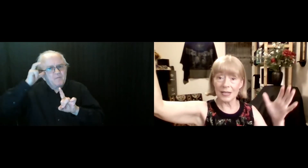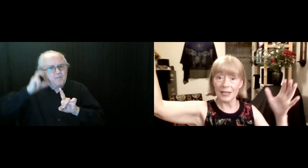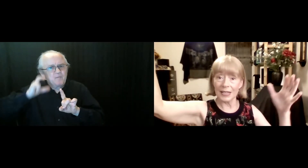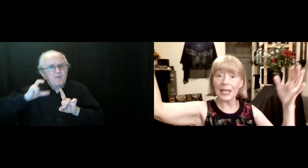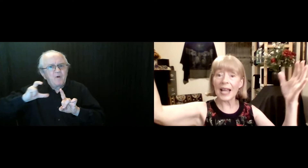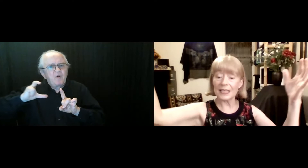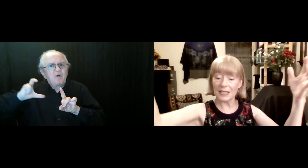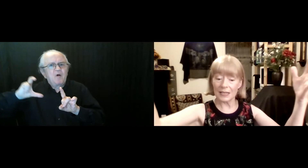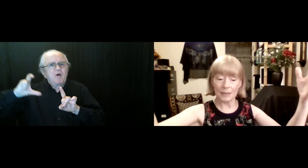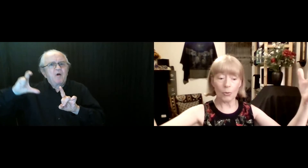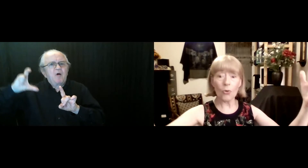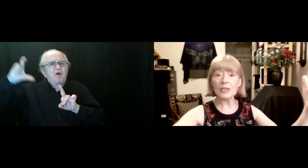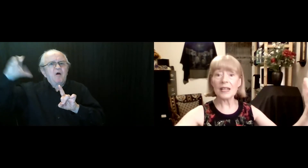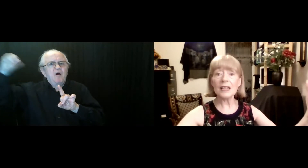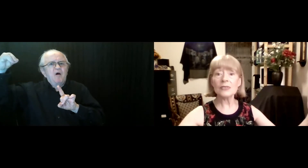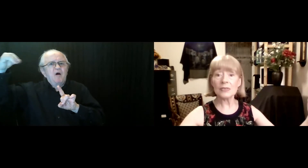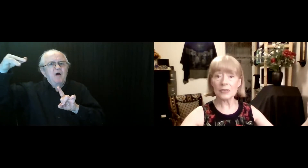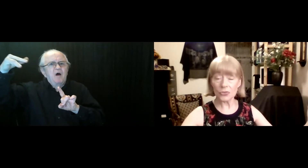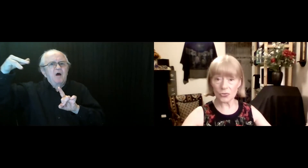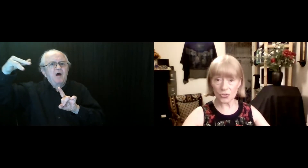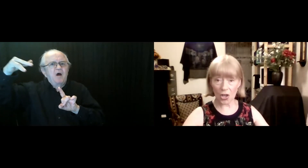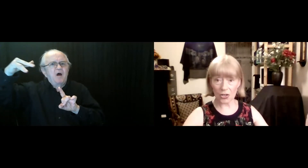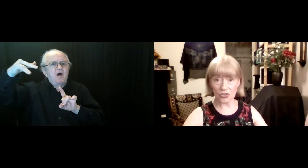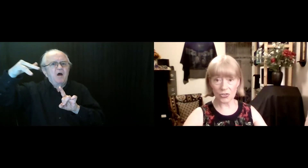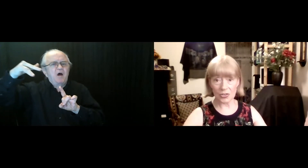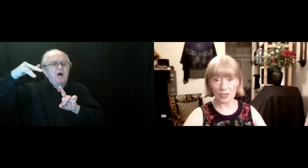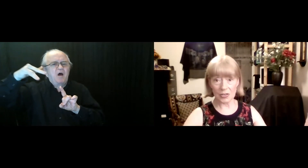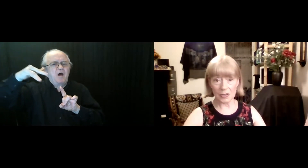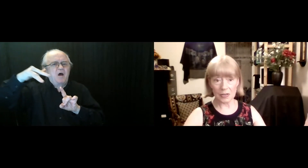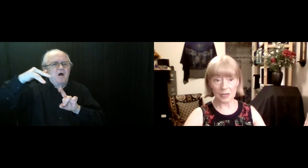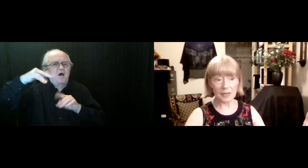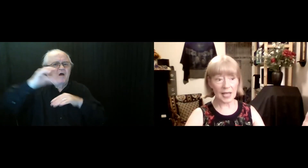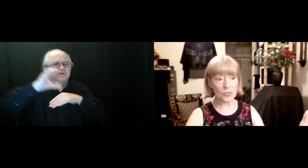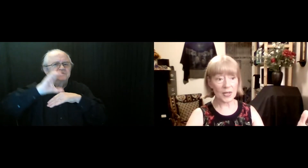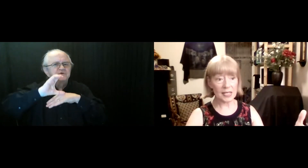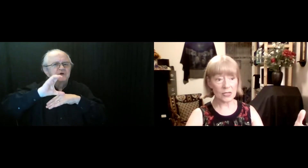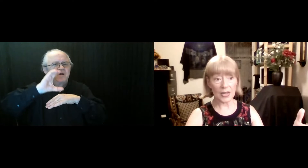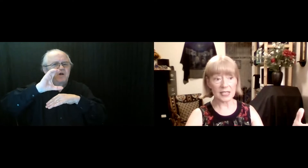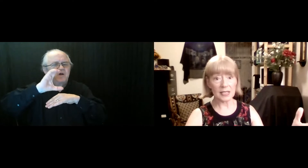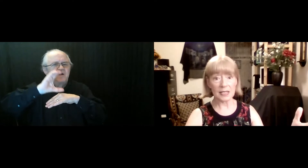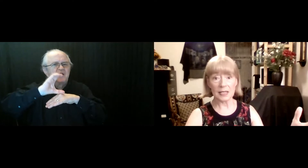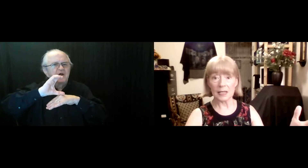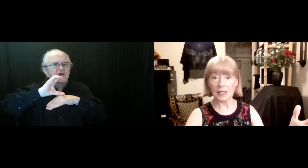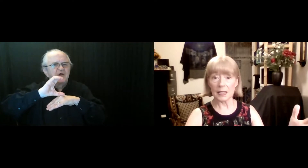clouds, and light poured into the church. And that's when he saw